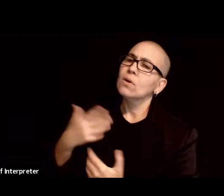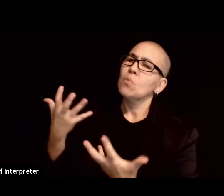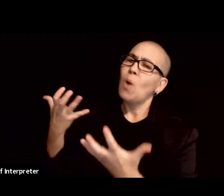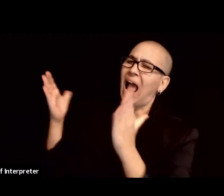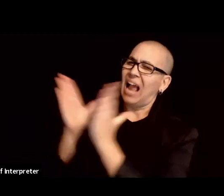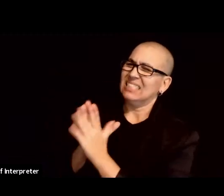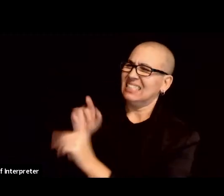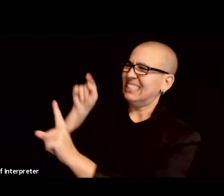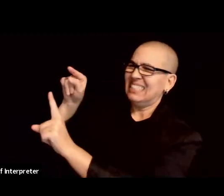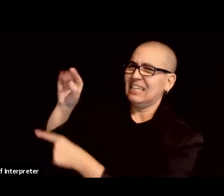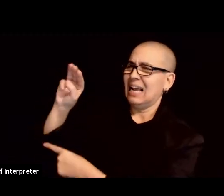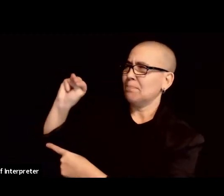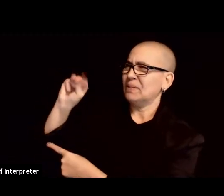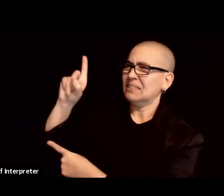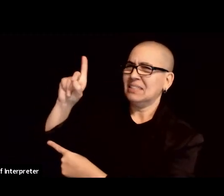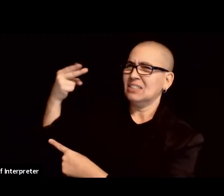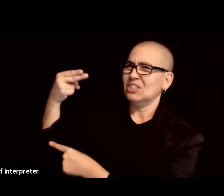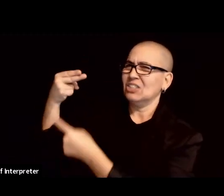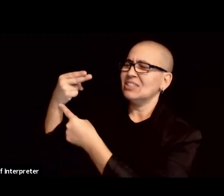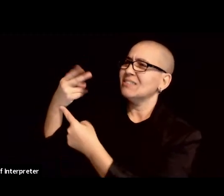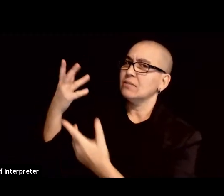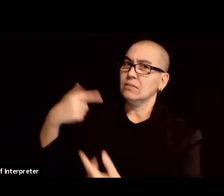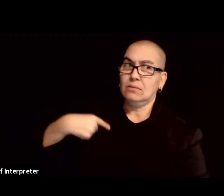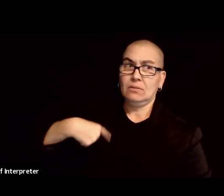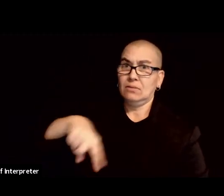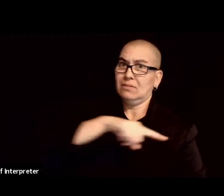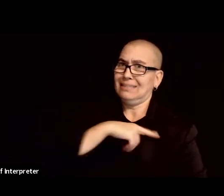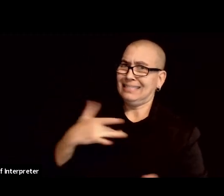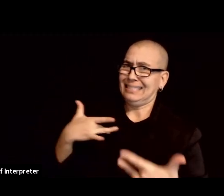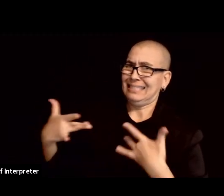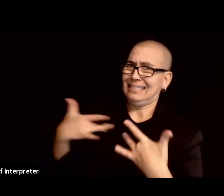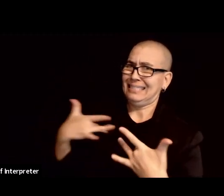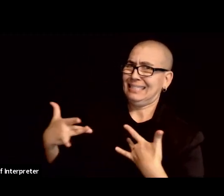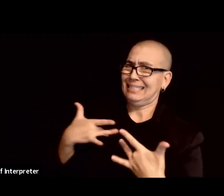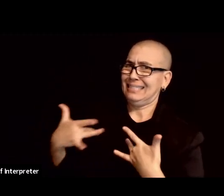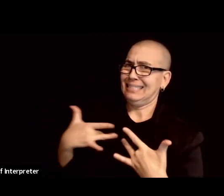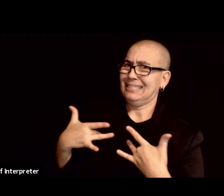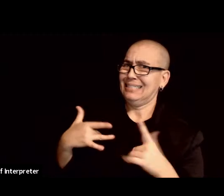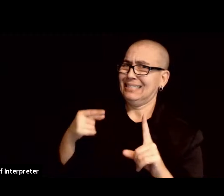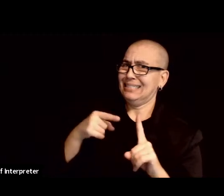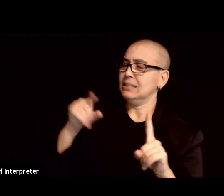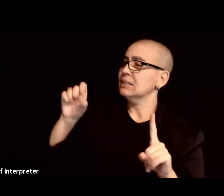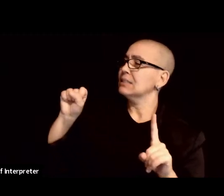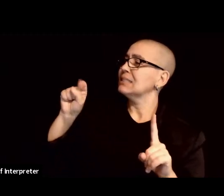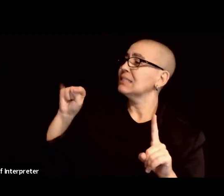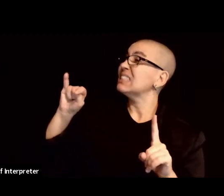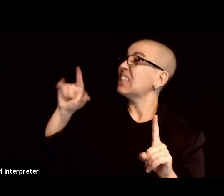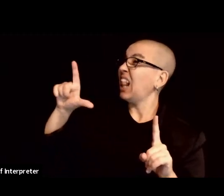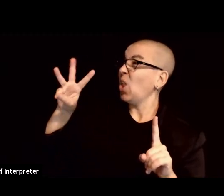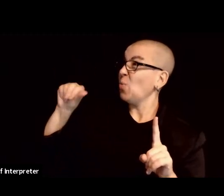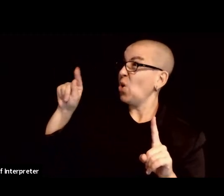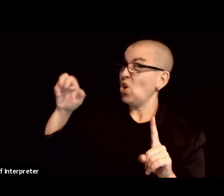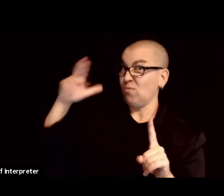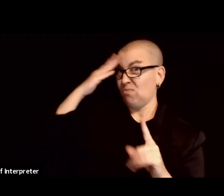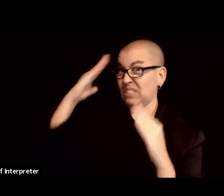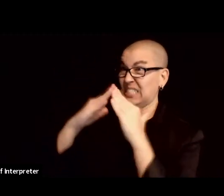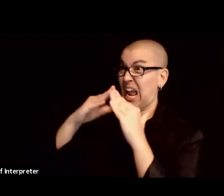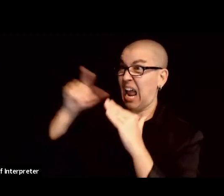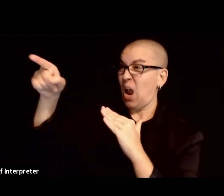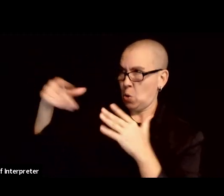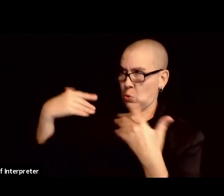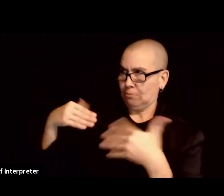Stillwater prison outbreak? We have, roughly half inmates testing positive, 140 staff, and then just recently an